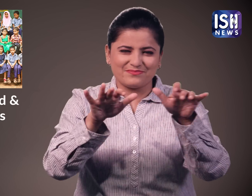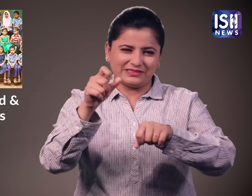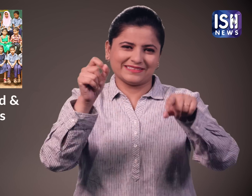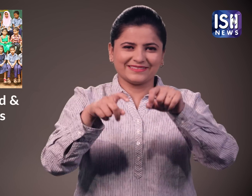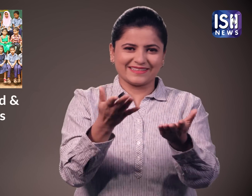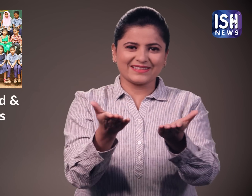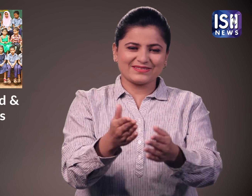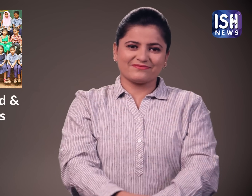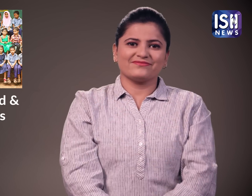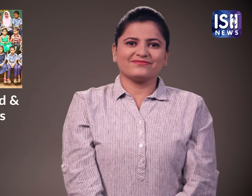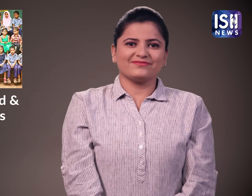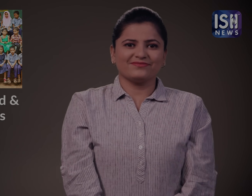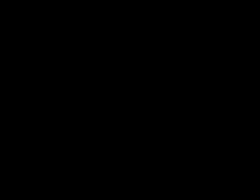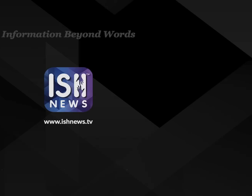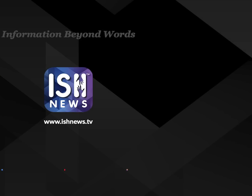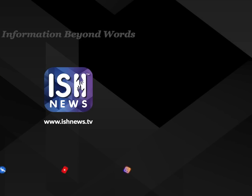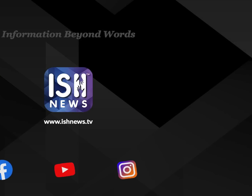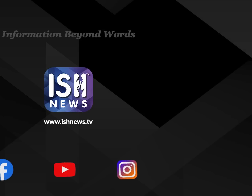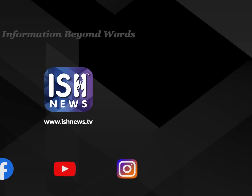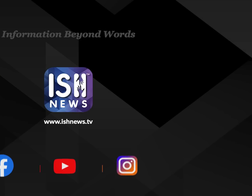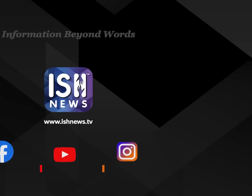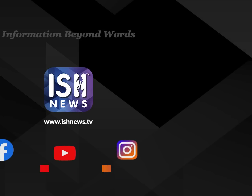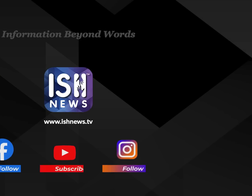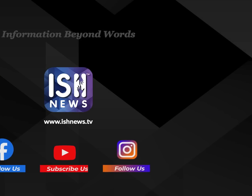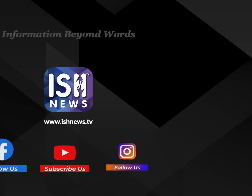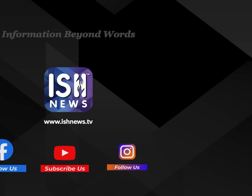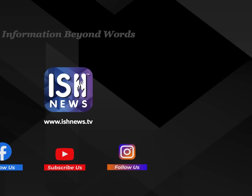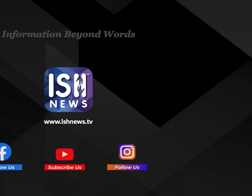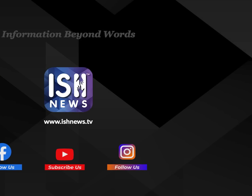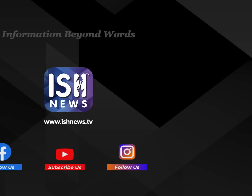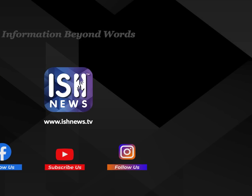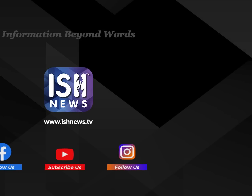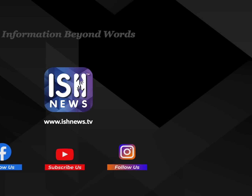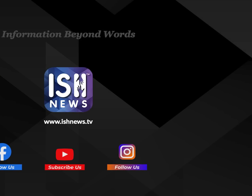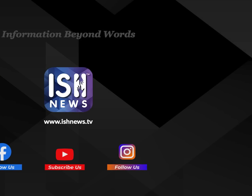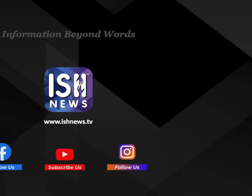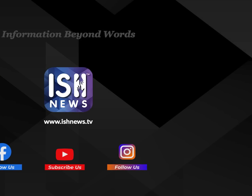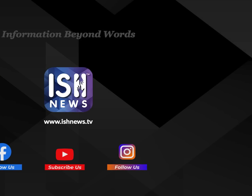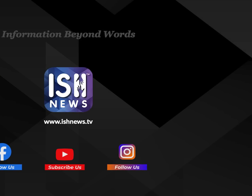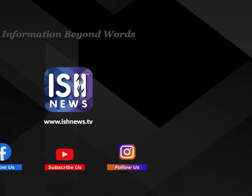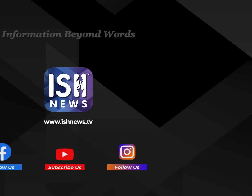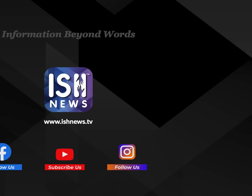in the comments. you.